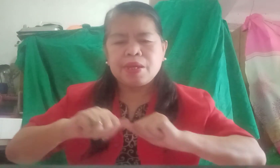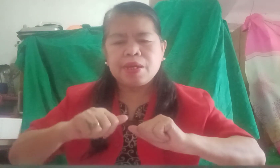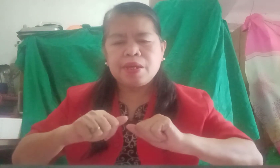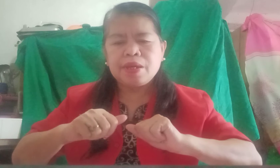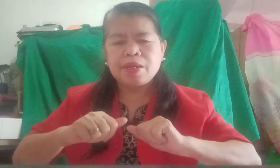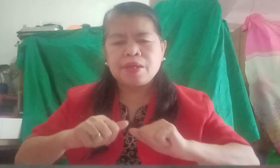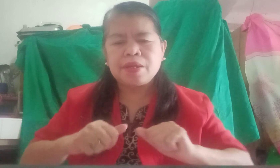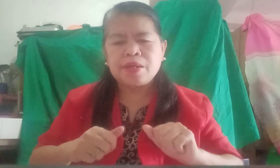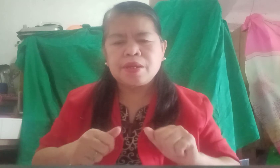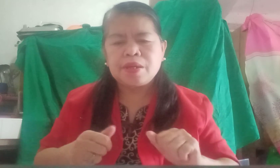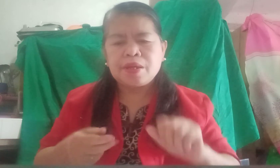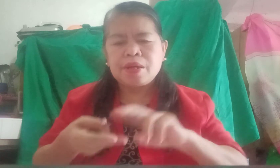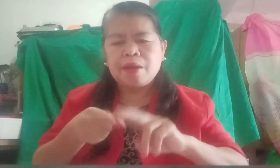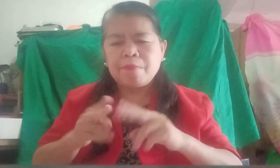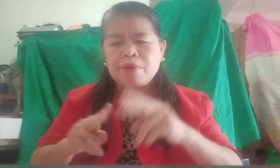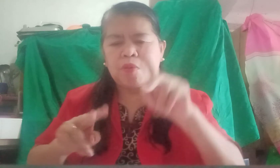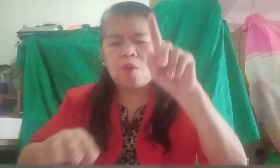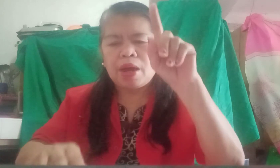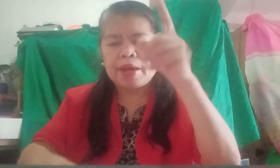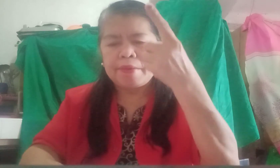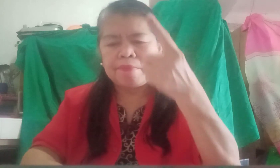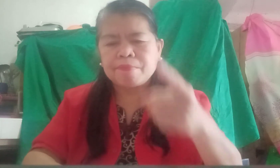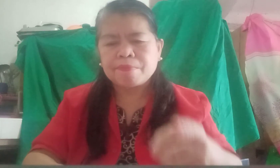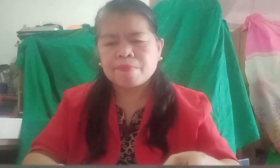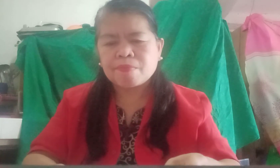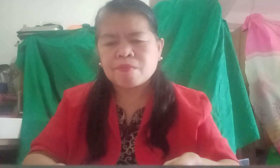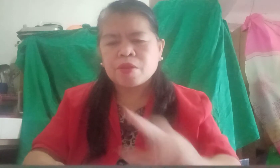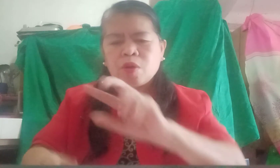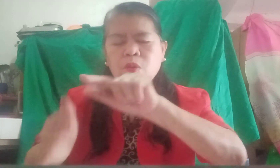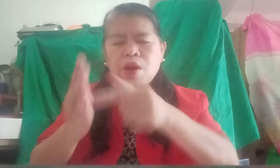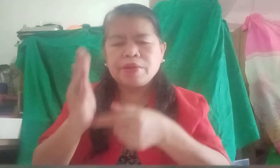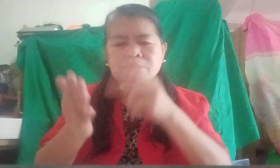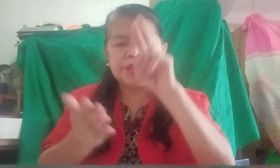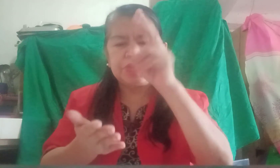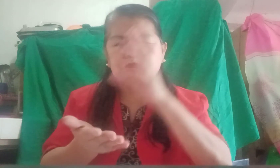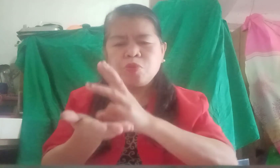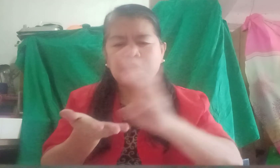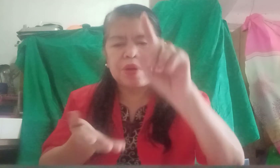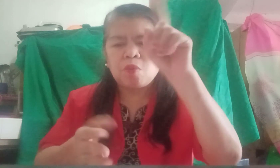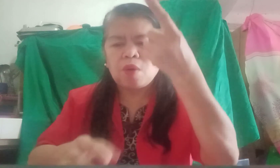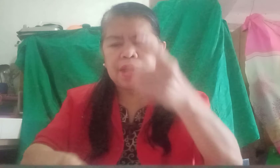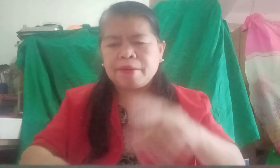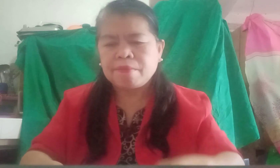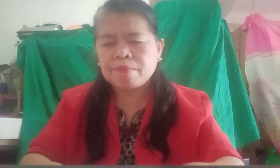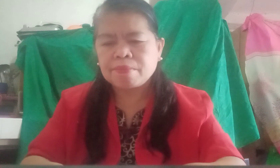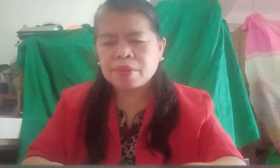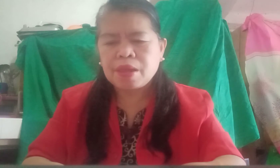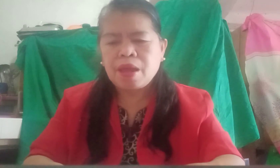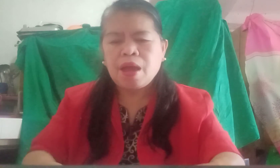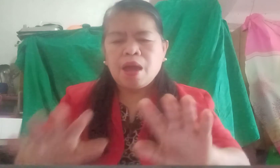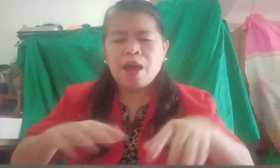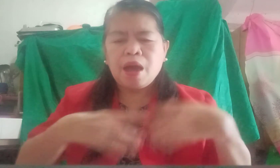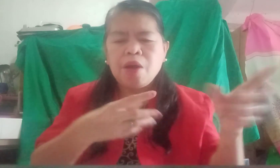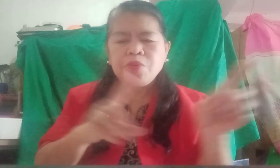Activity number 1, Quarter 2, Week 1. How do